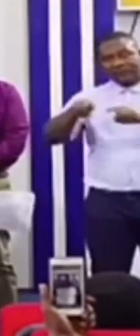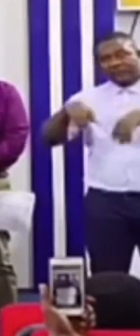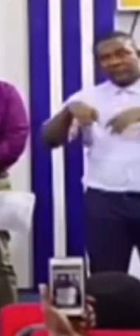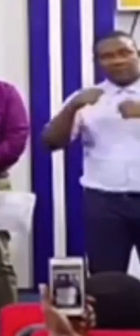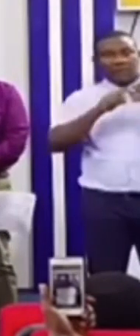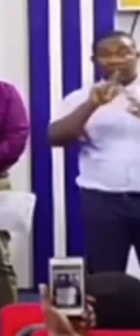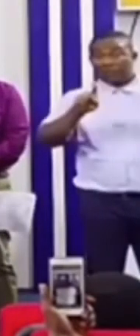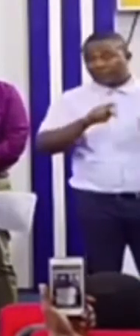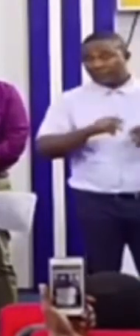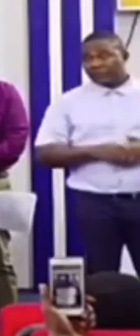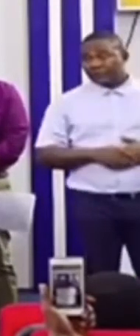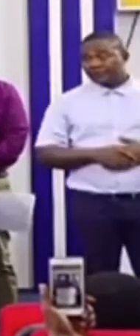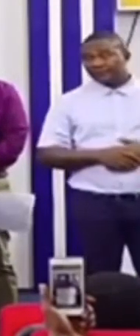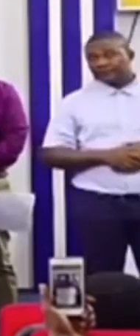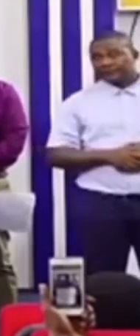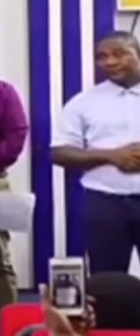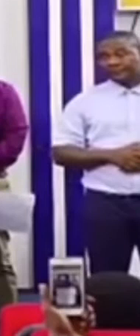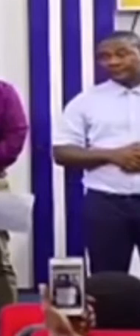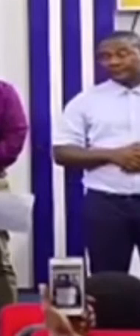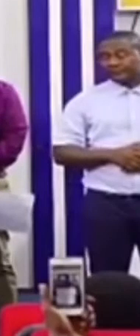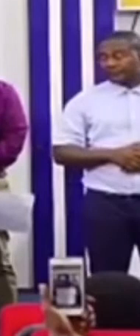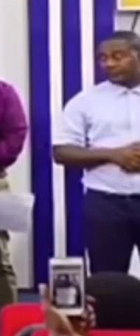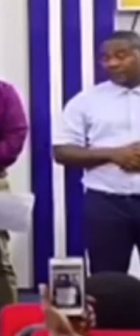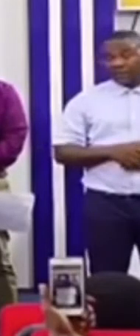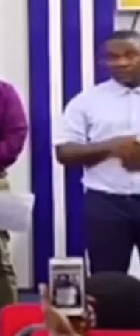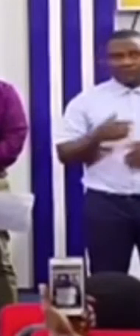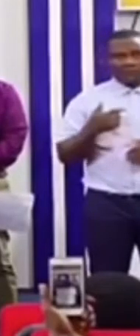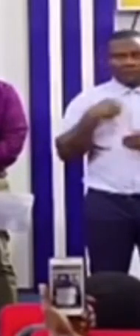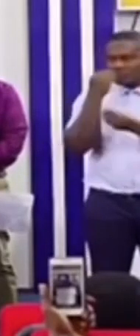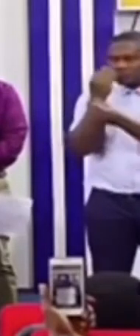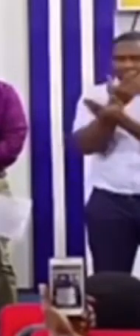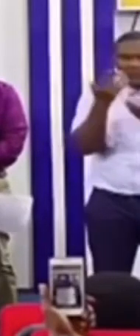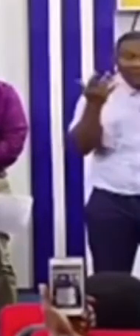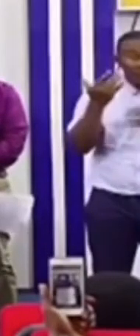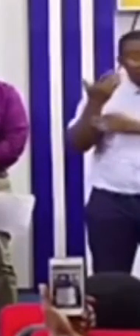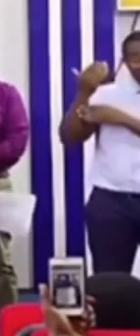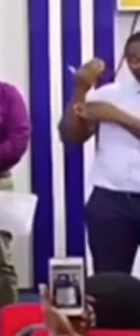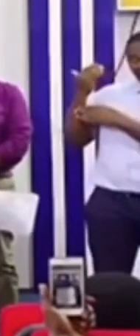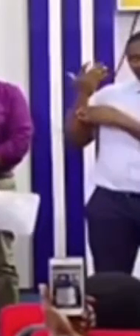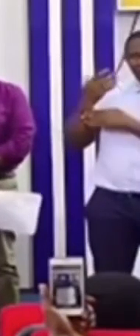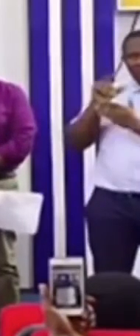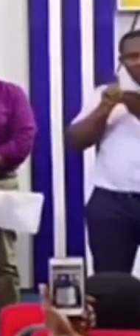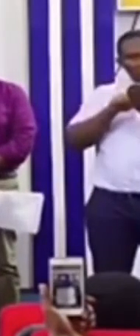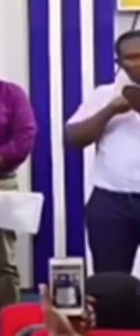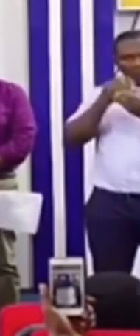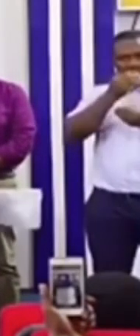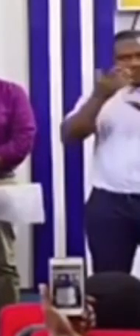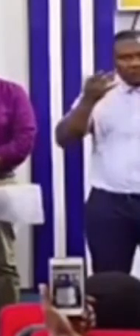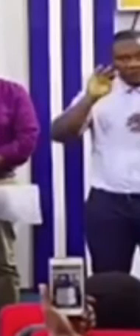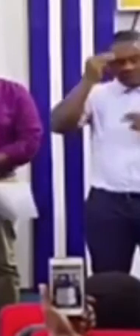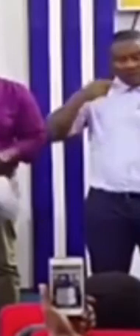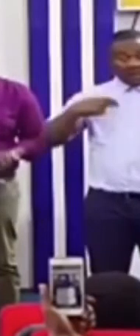Ghanaians. I provide this date as a follow-up of the press brief by the Minister of Health